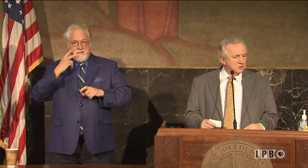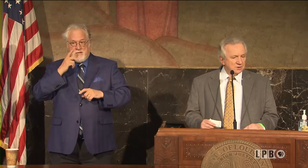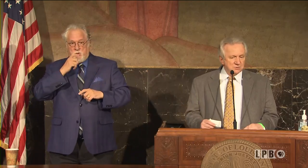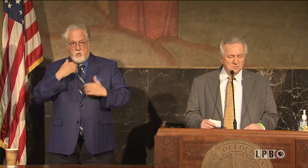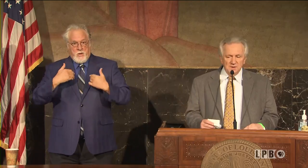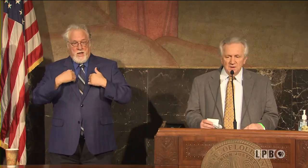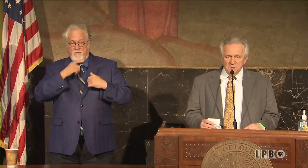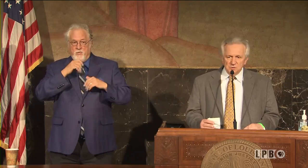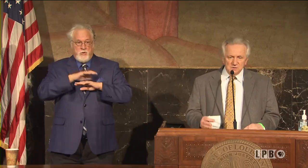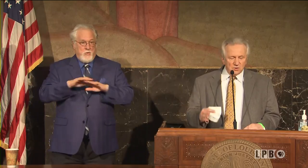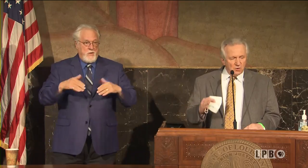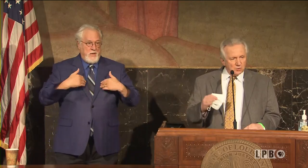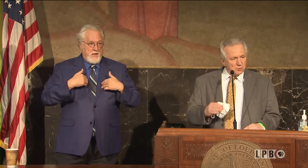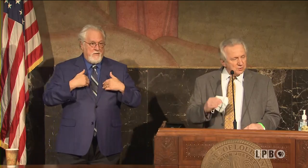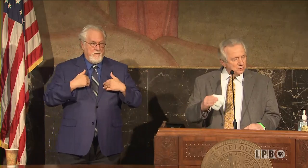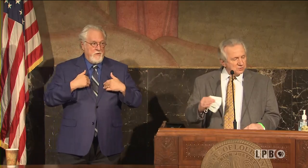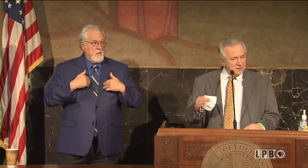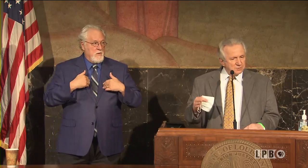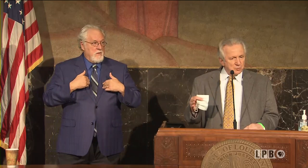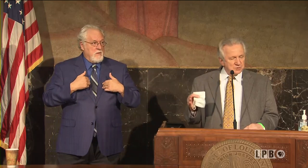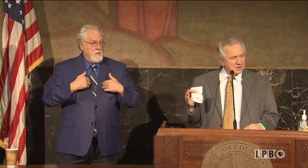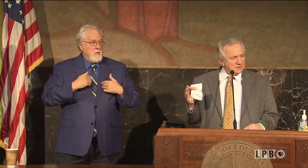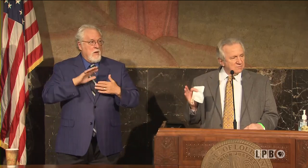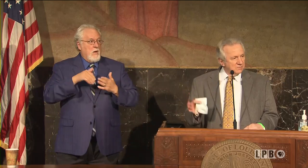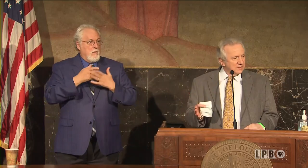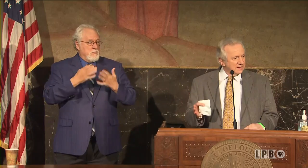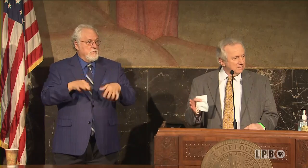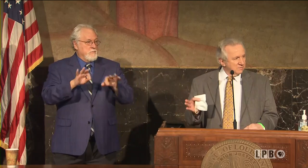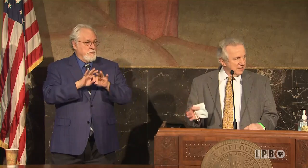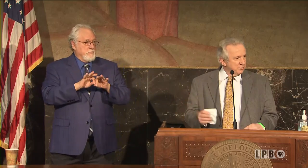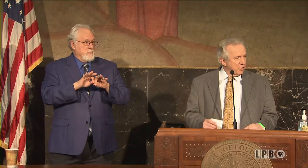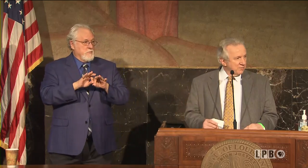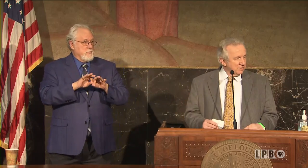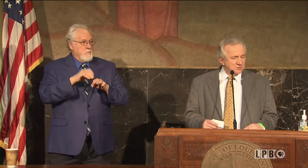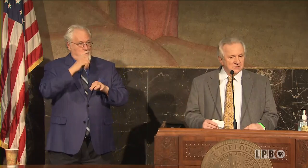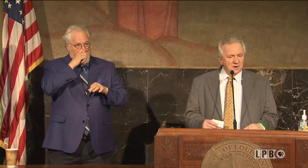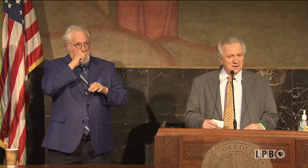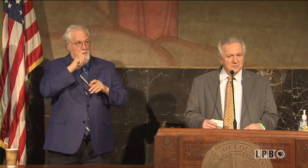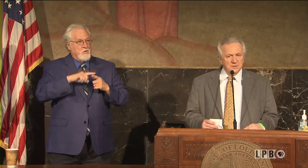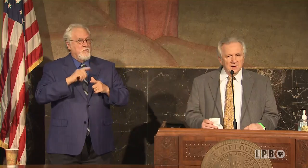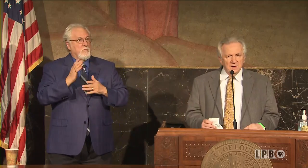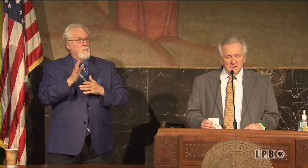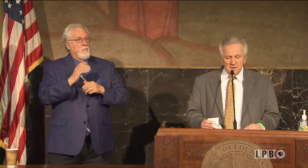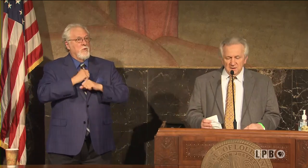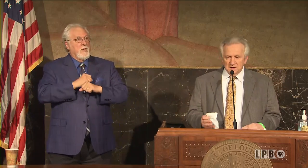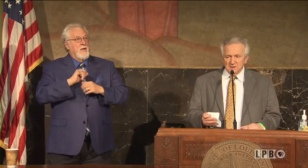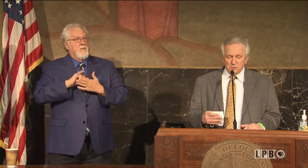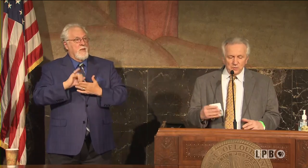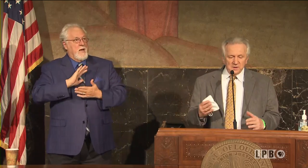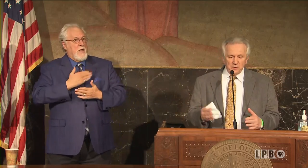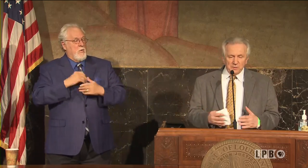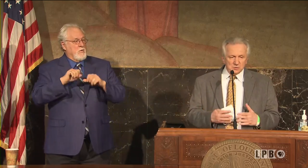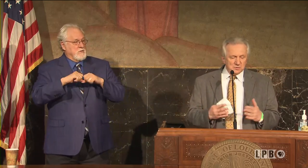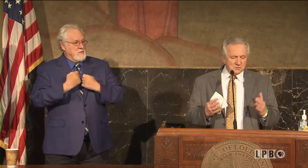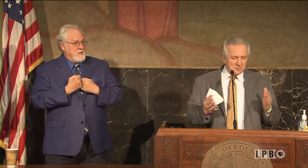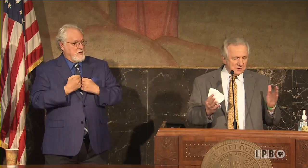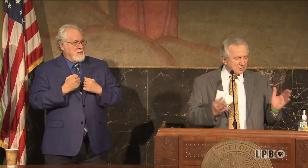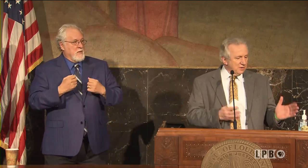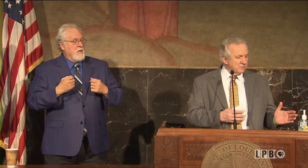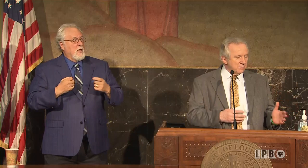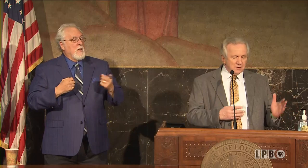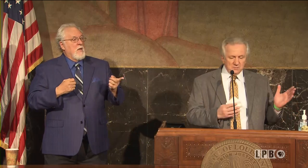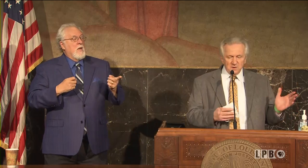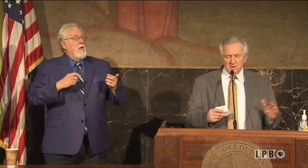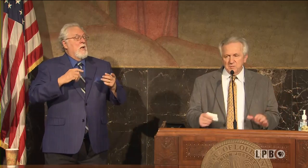it and who doesn't. So these are all critical steps to protect that part of our society. Again, to reiterate what's being said by